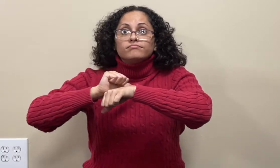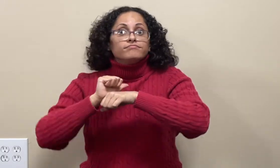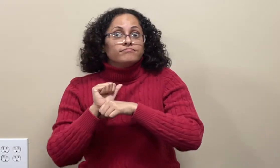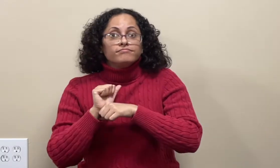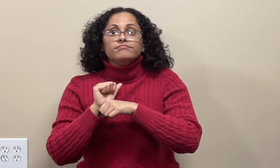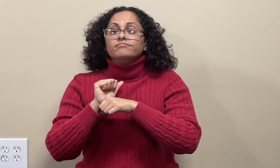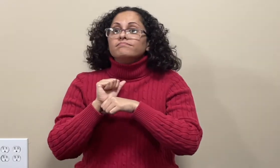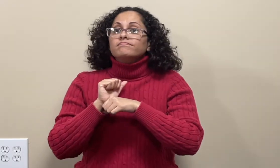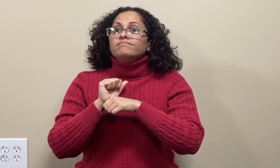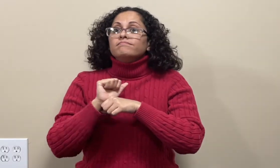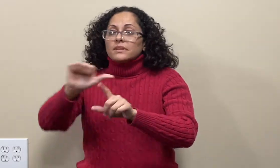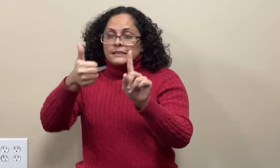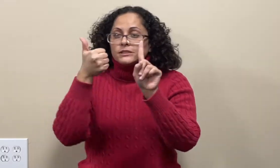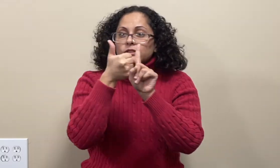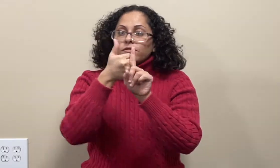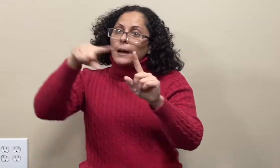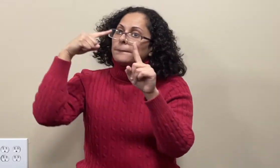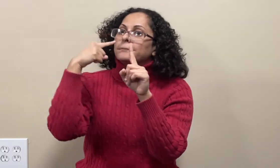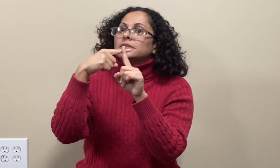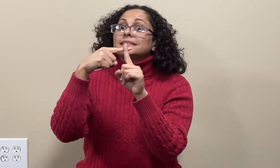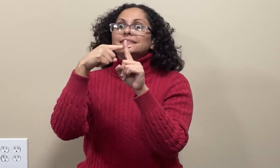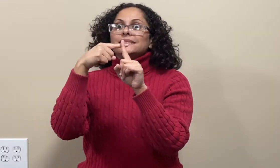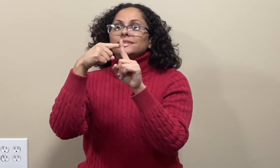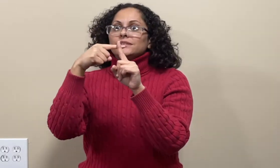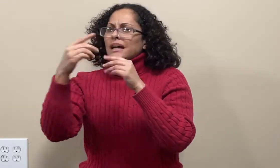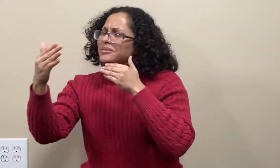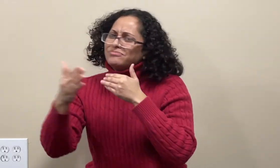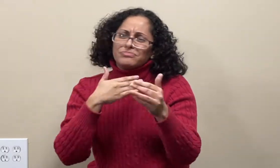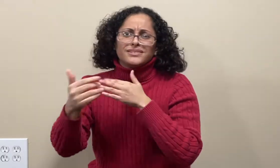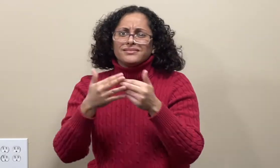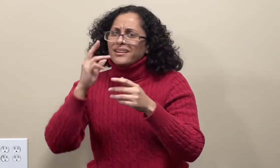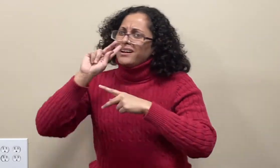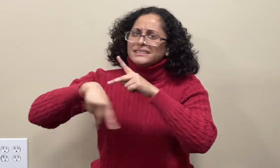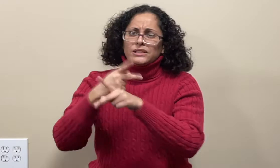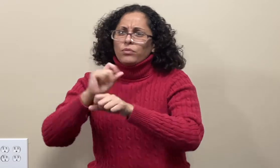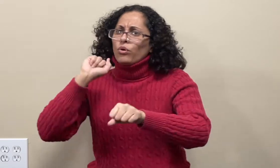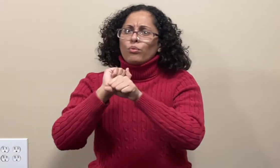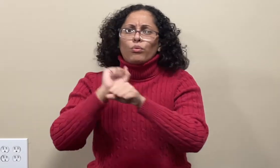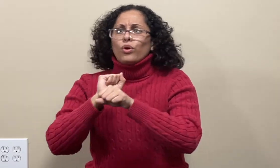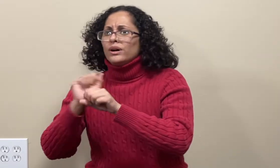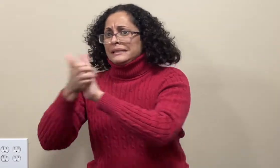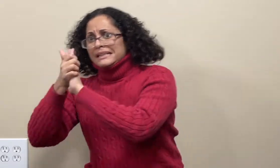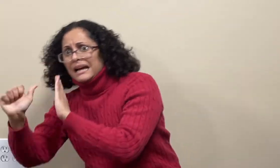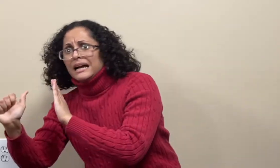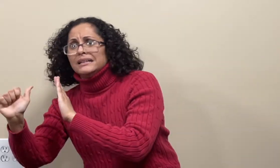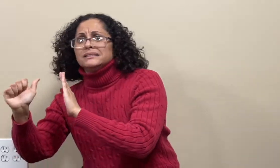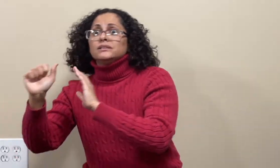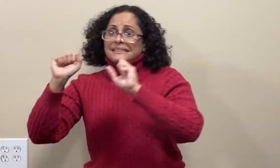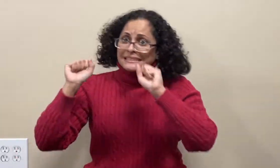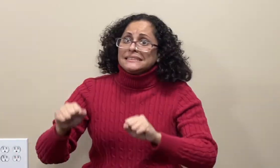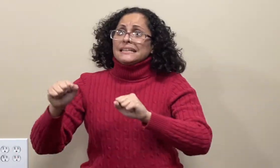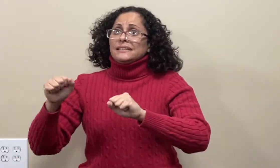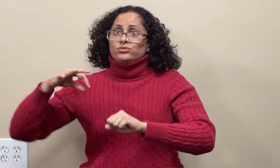No matter what you do for a living, there's a good chance that your professional skills can be used to improve the lives of